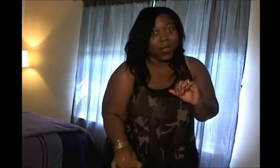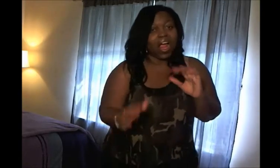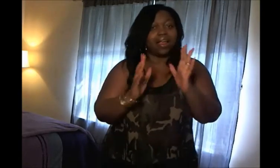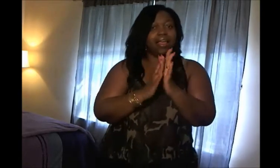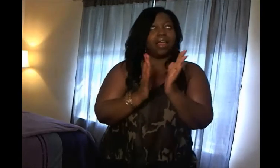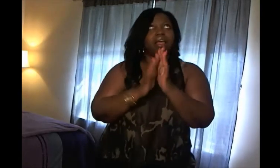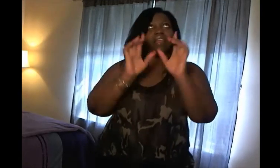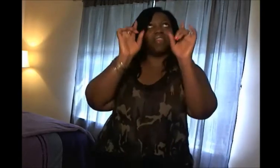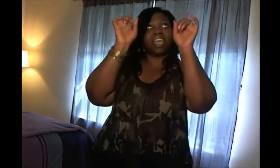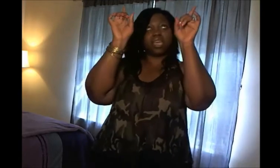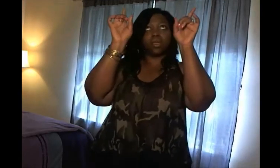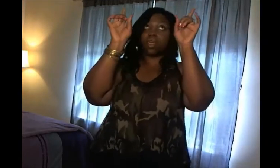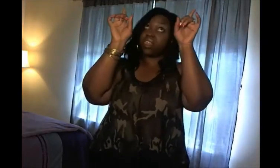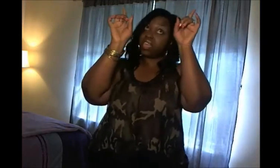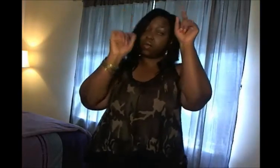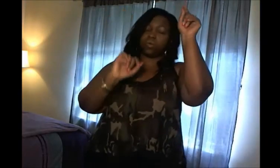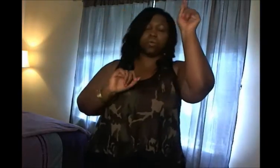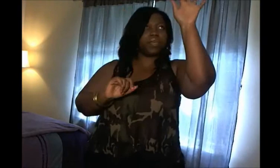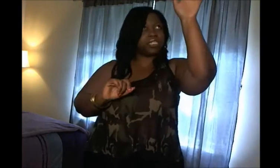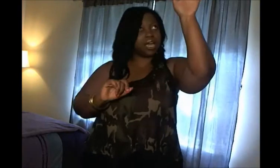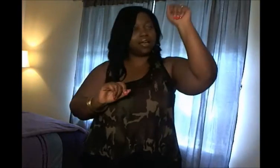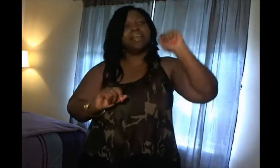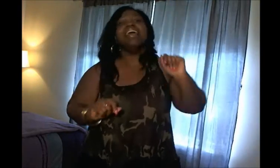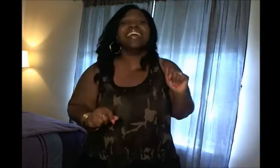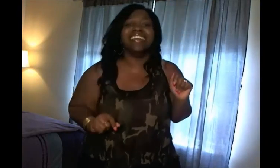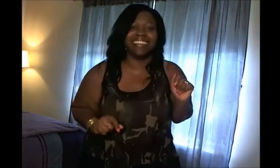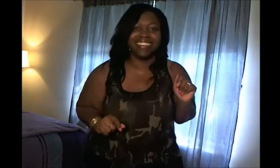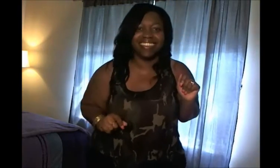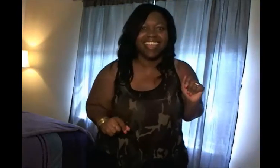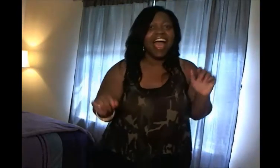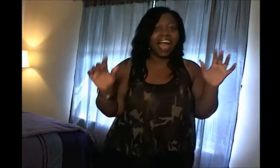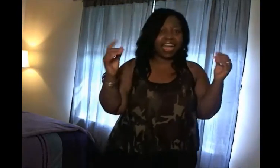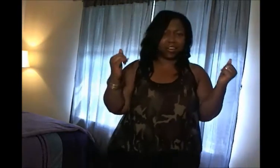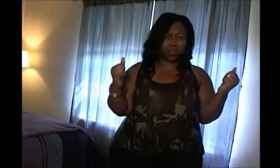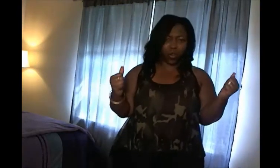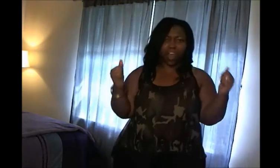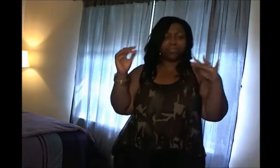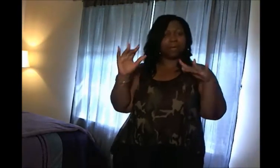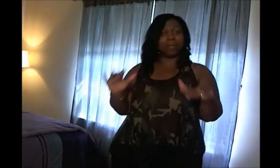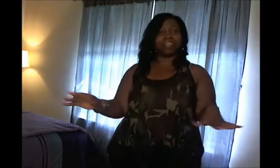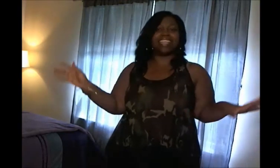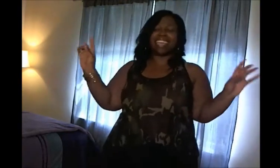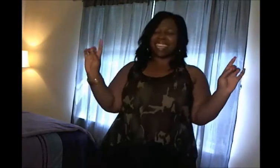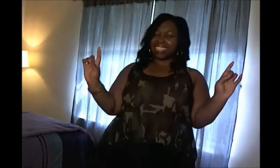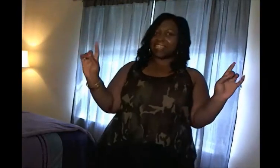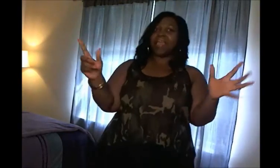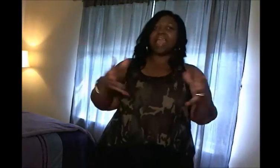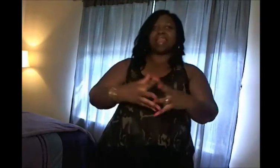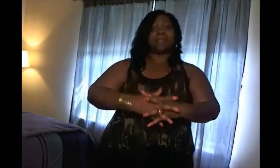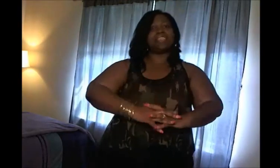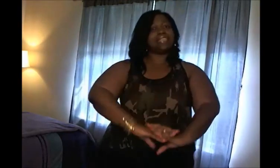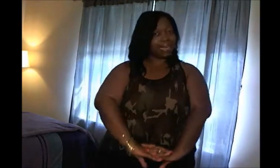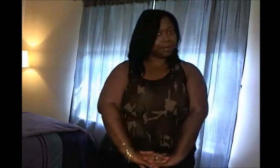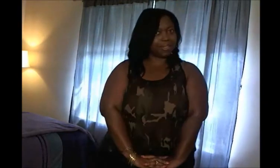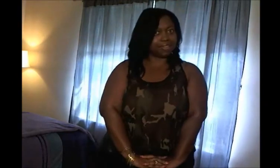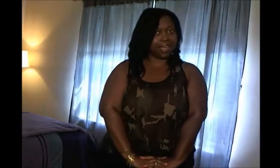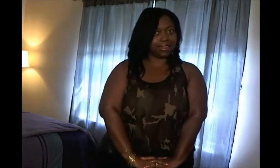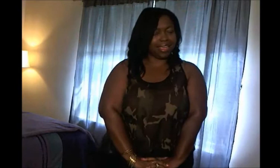car. Ooh, big shout out. I got a new car for my birthday, yes. And I'm excited about that. Can't